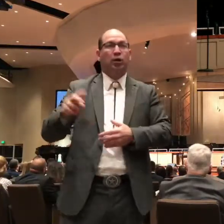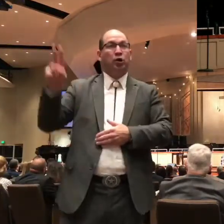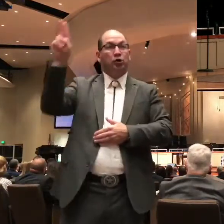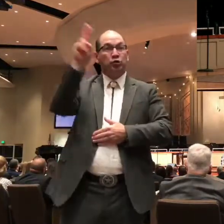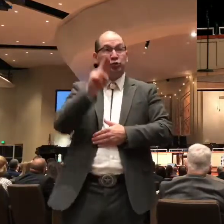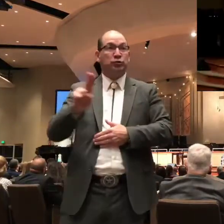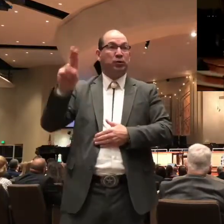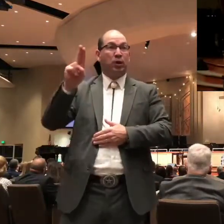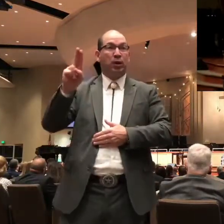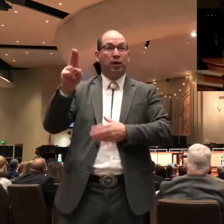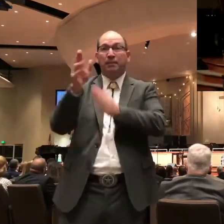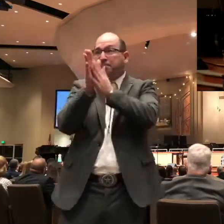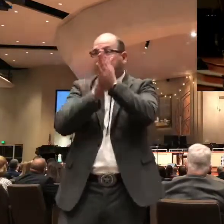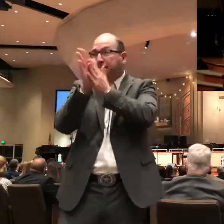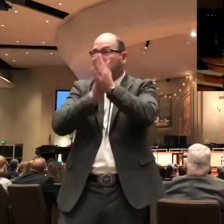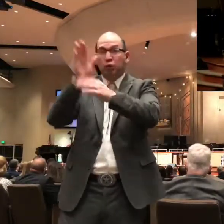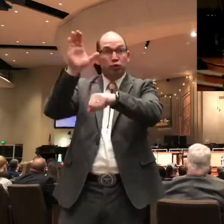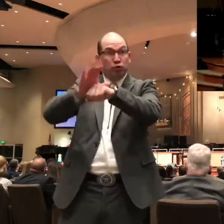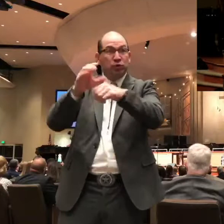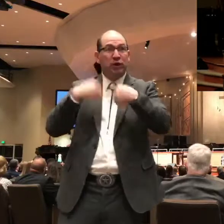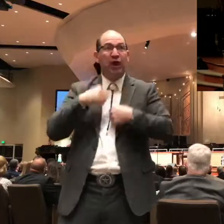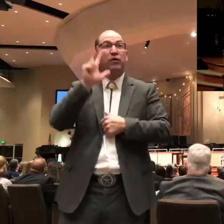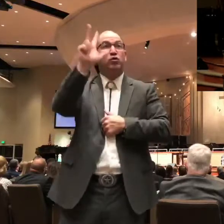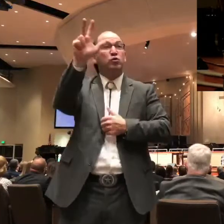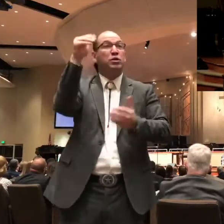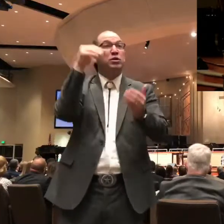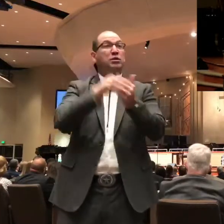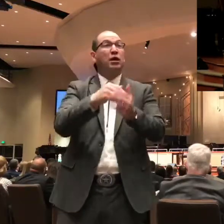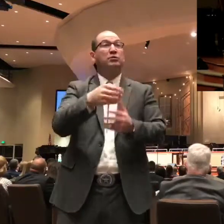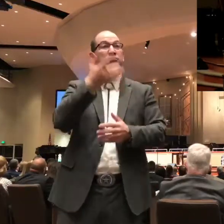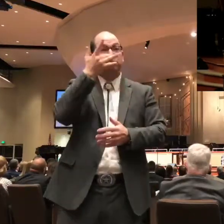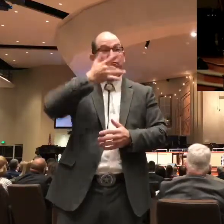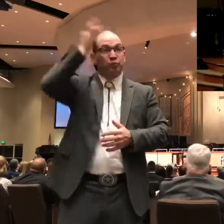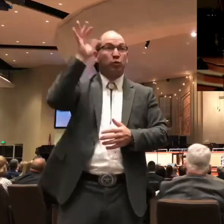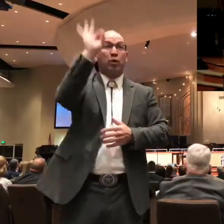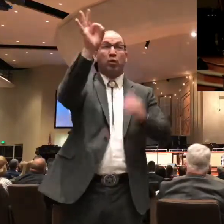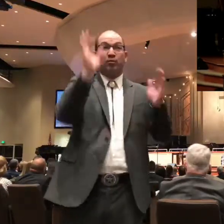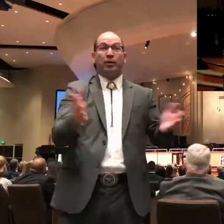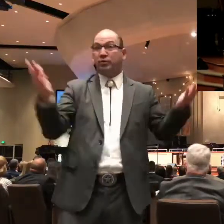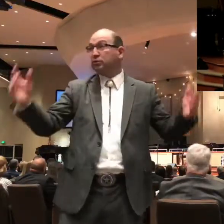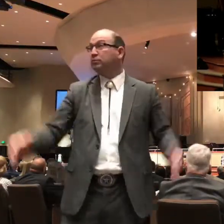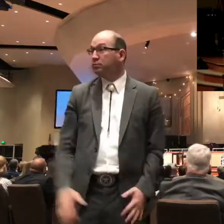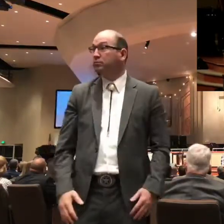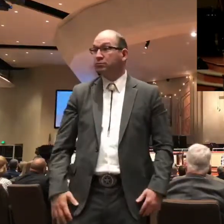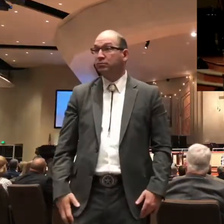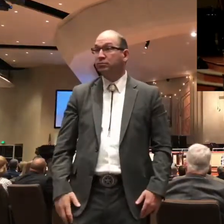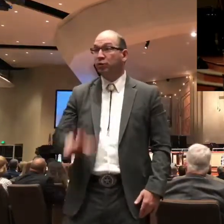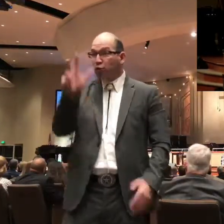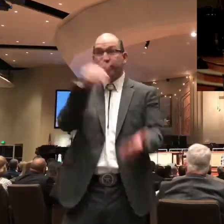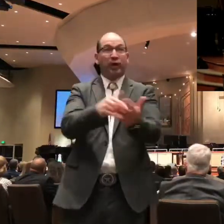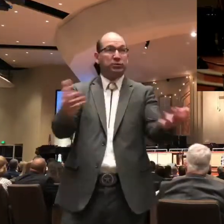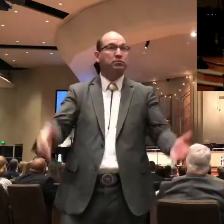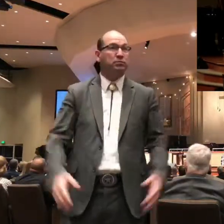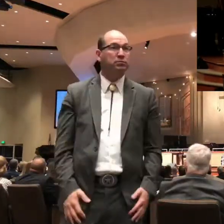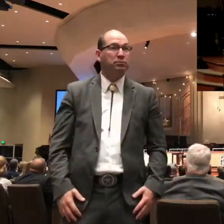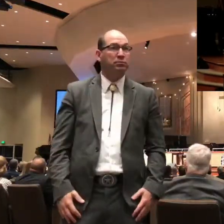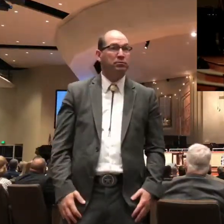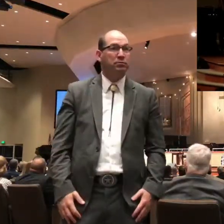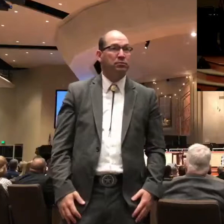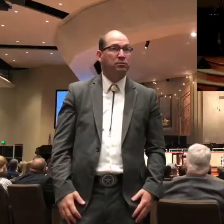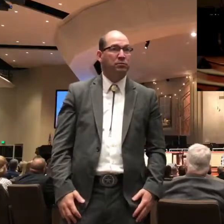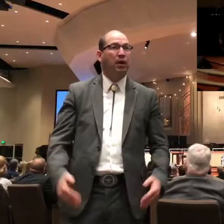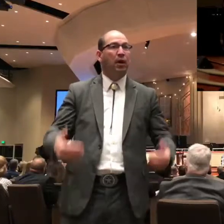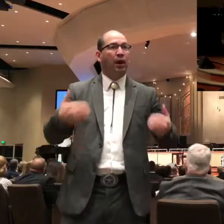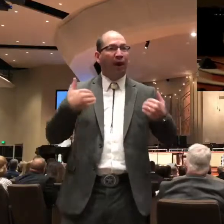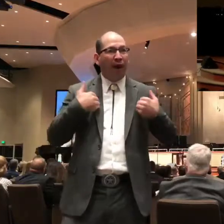has 3,000 homosexual pastors, 3,000 of them, wearing their